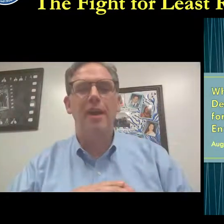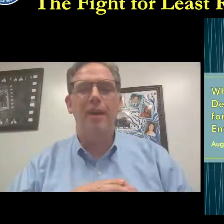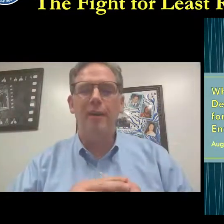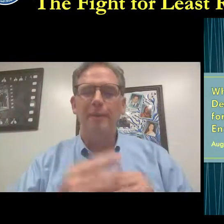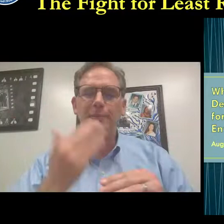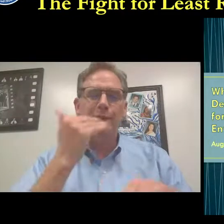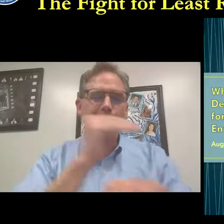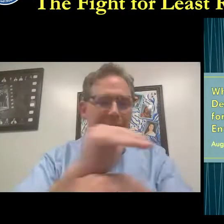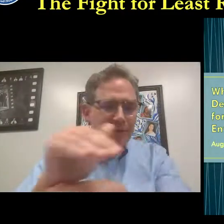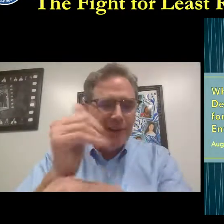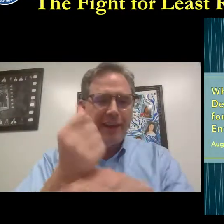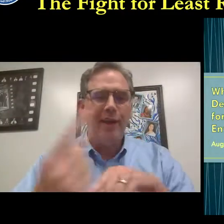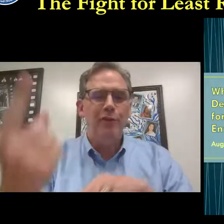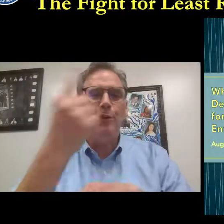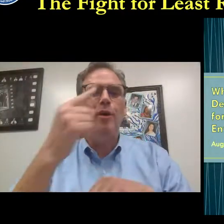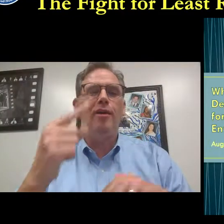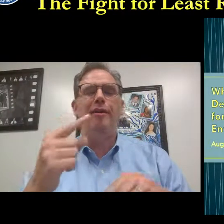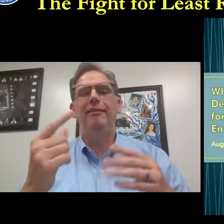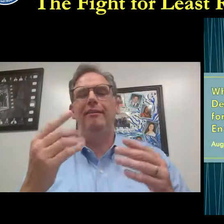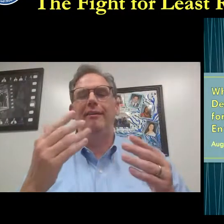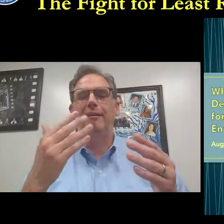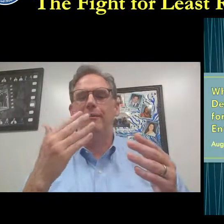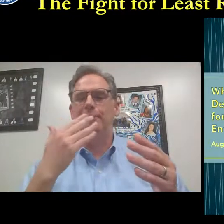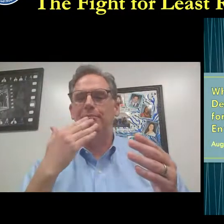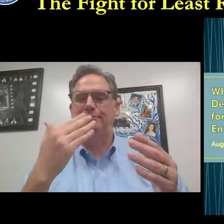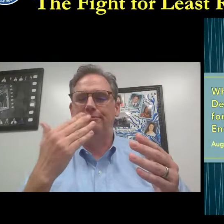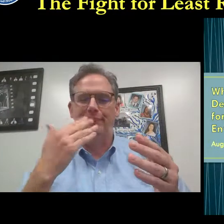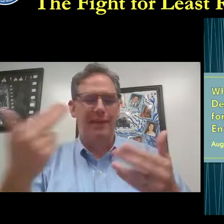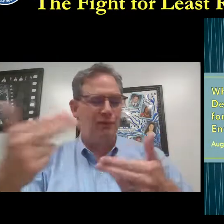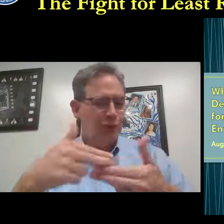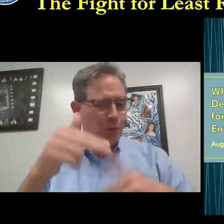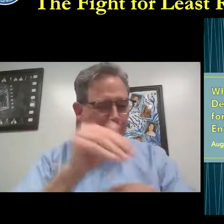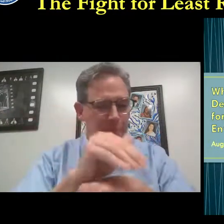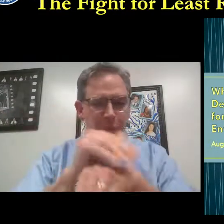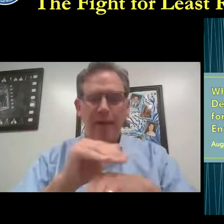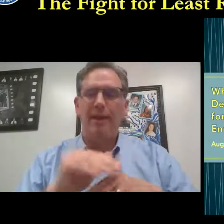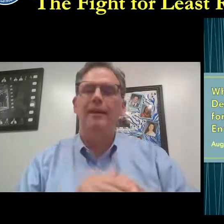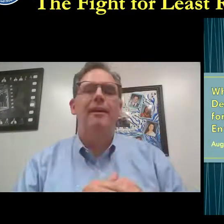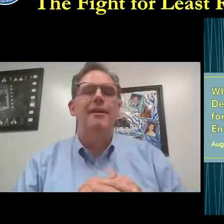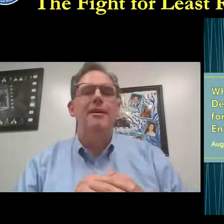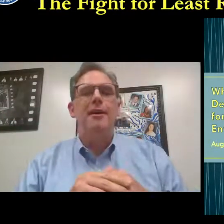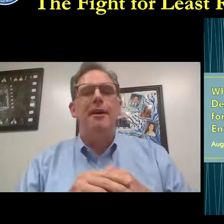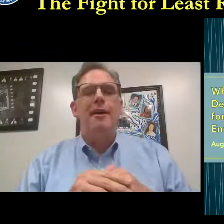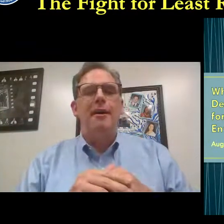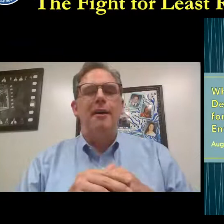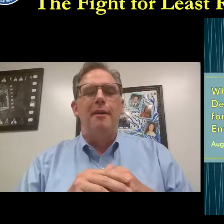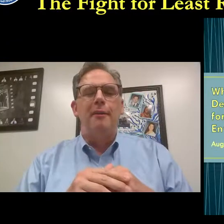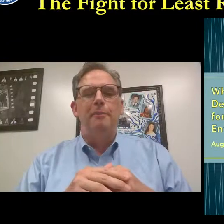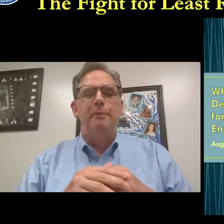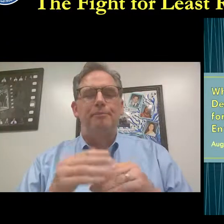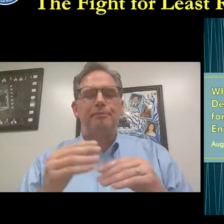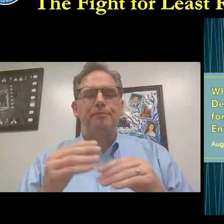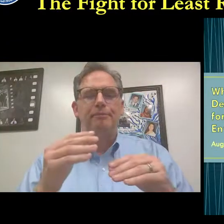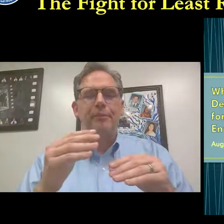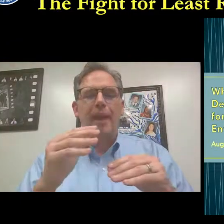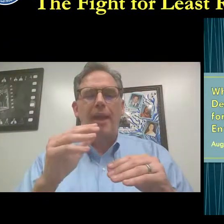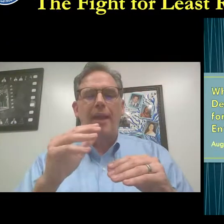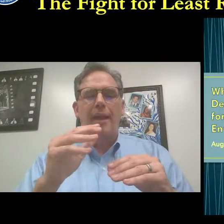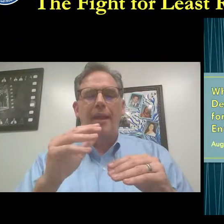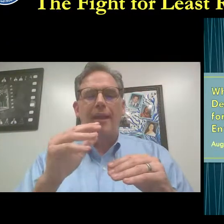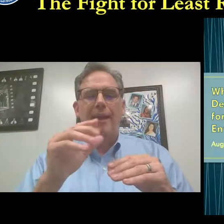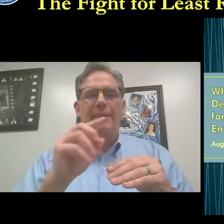Thank you, Dr. Hattrack, for that introduction. Good evening, everyone. Thank you for joining us